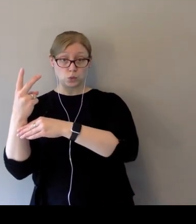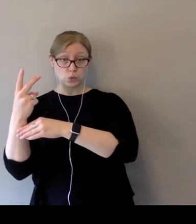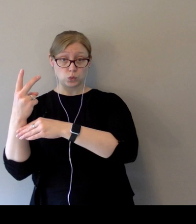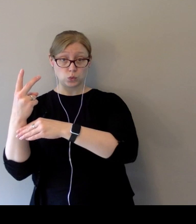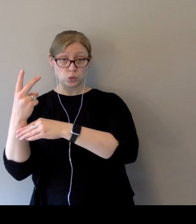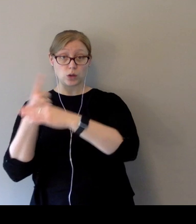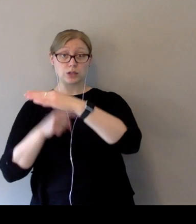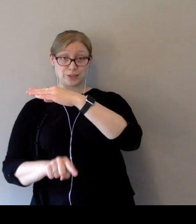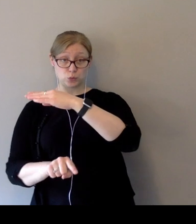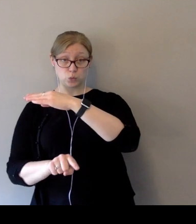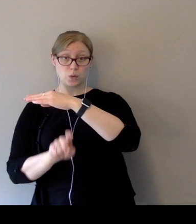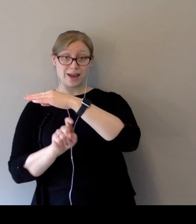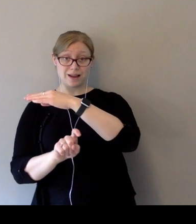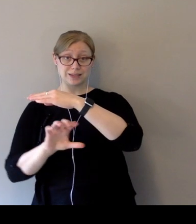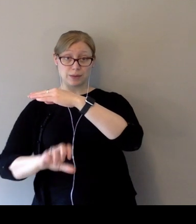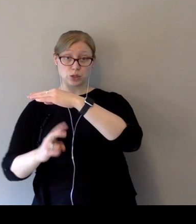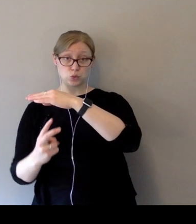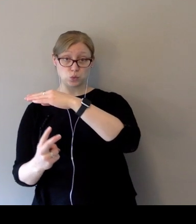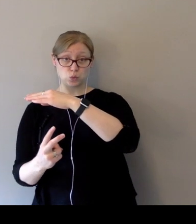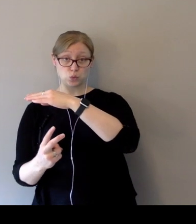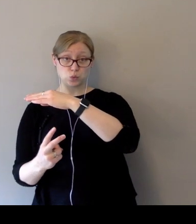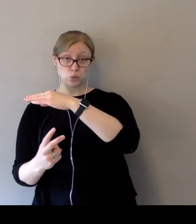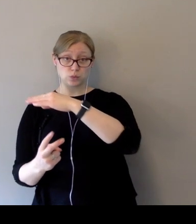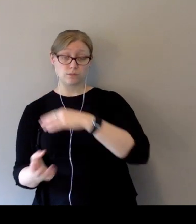is to x minus 2